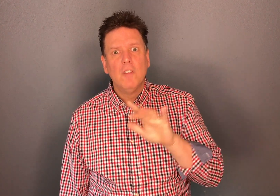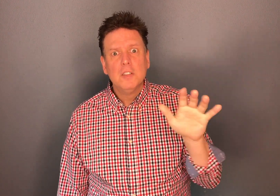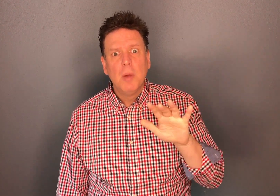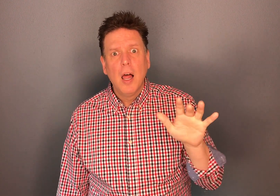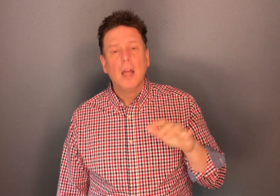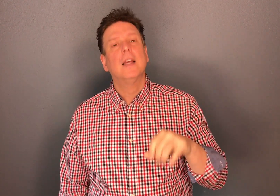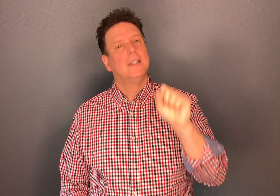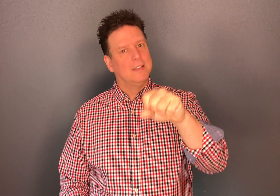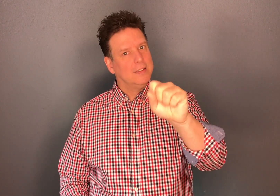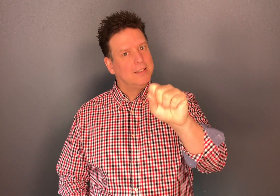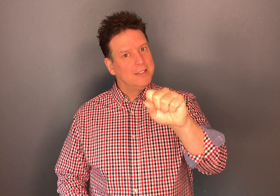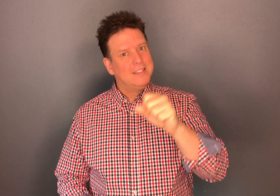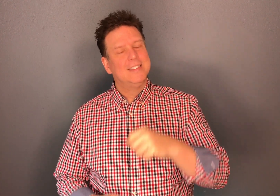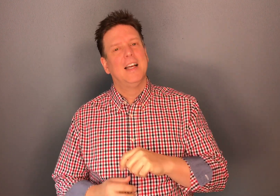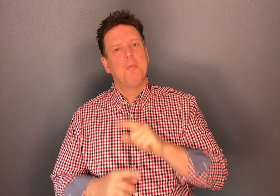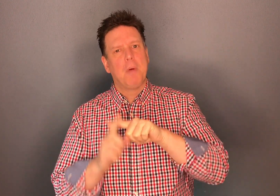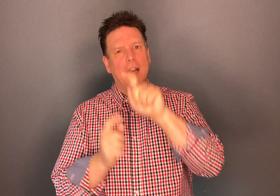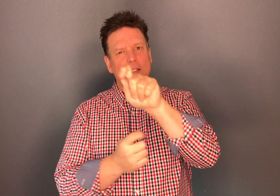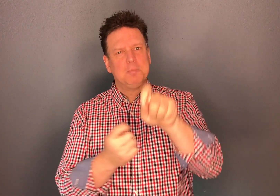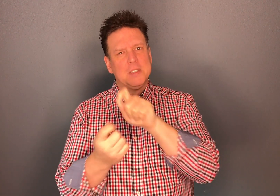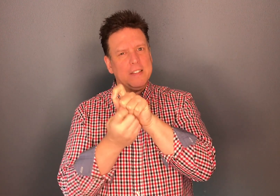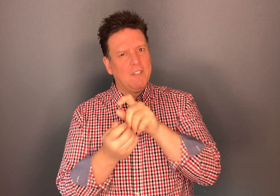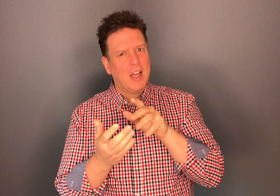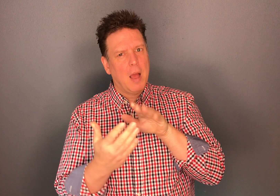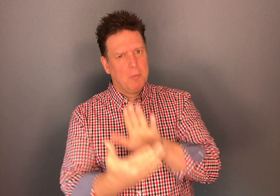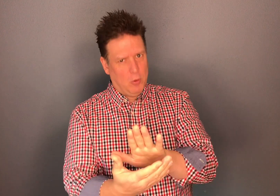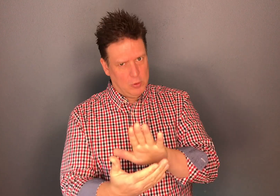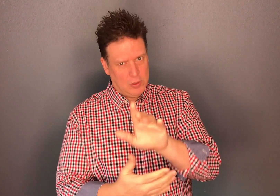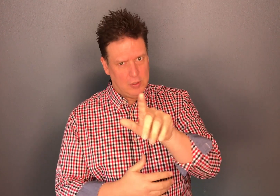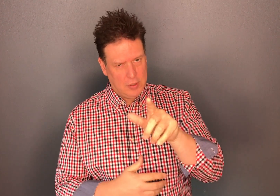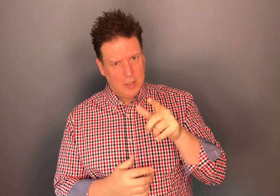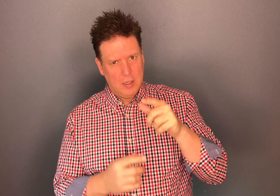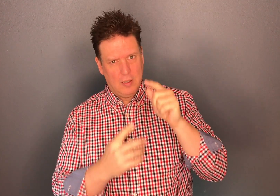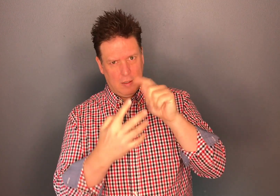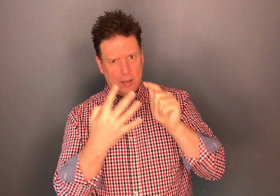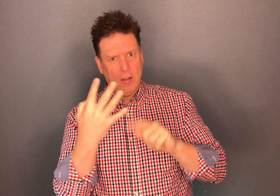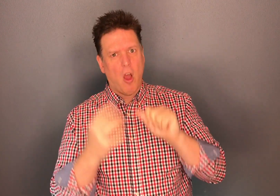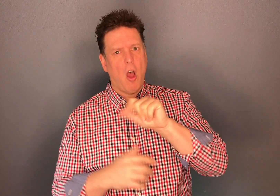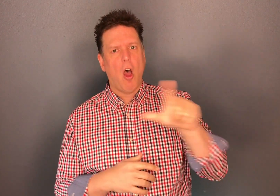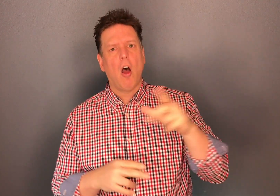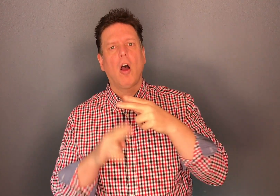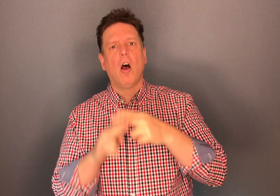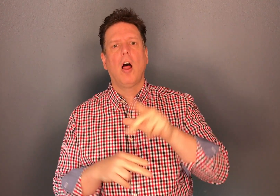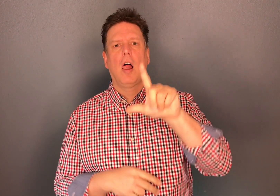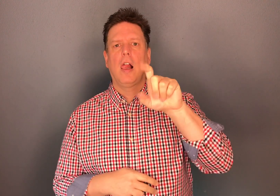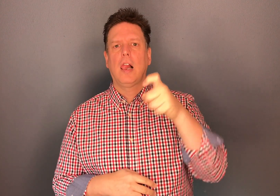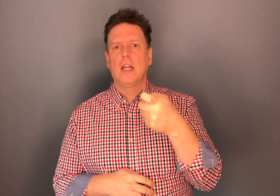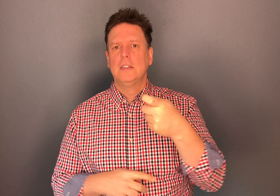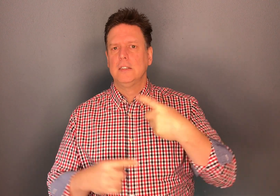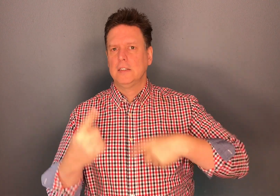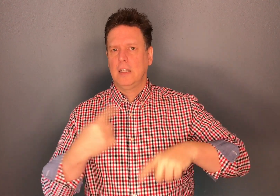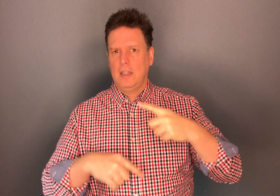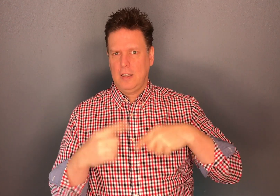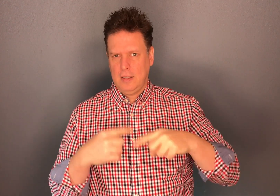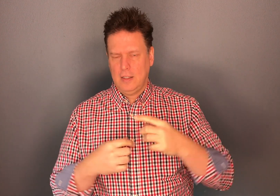January. Yes, it's fingerspelling, but in a specific way. It's called lexicalized